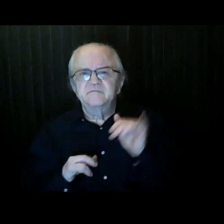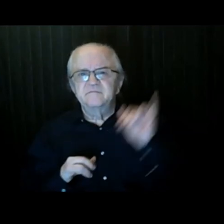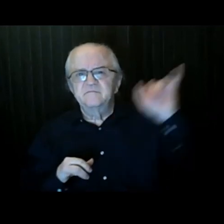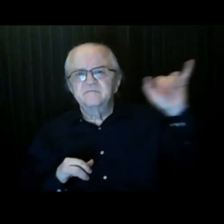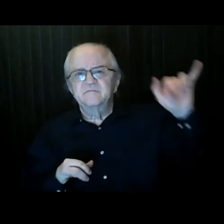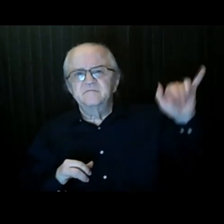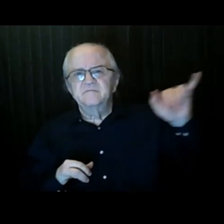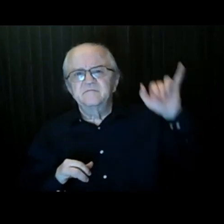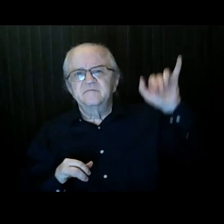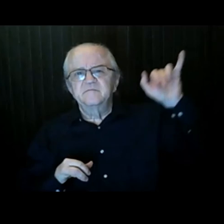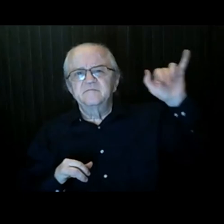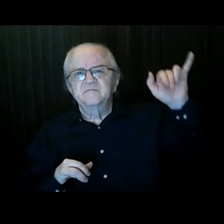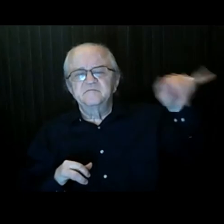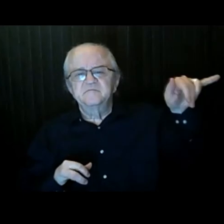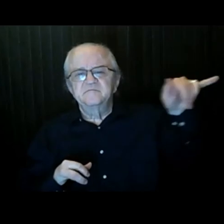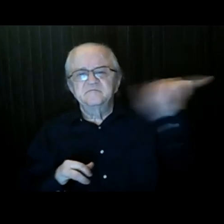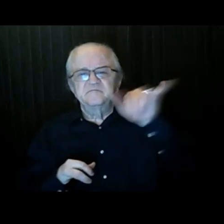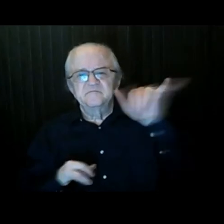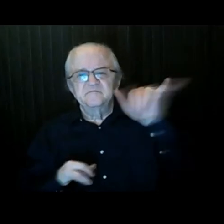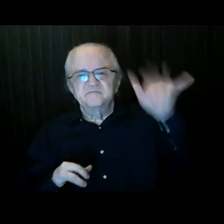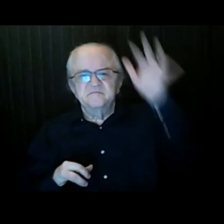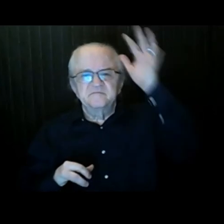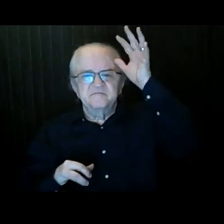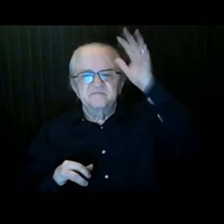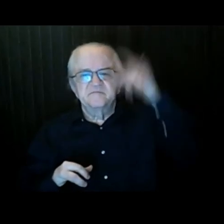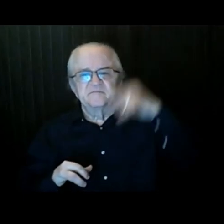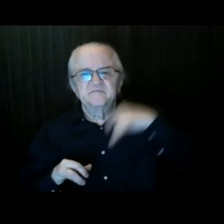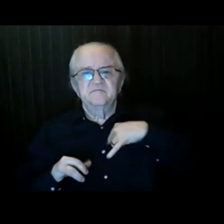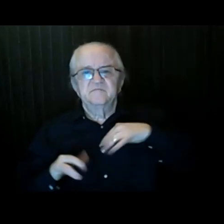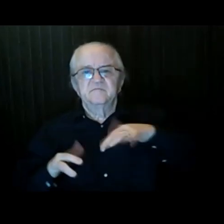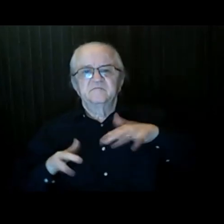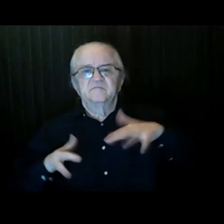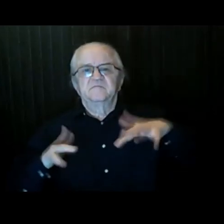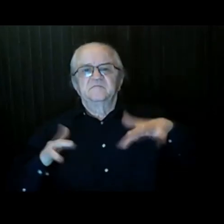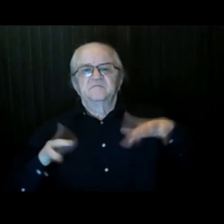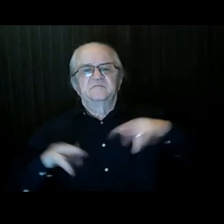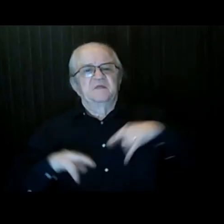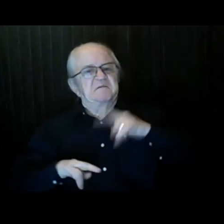And I was shaken. And I couldn't find my voice to stand up to my father.